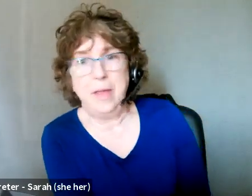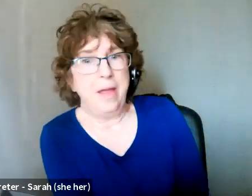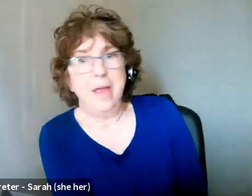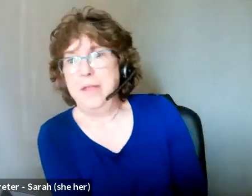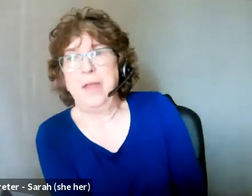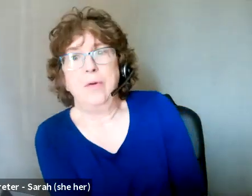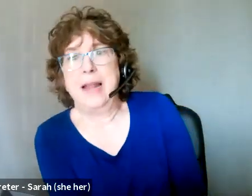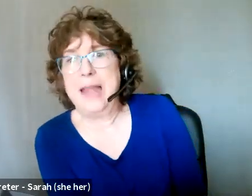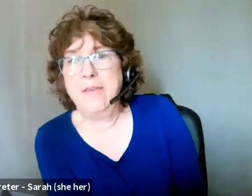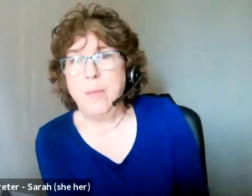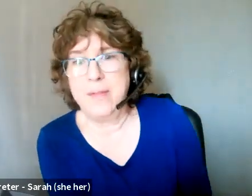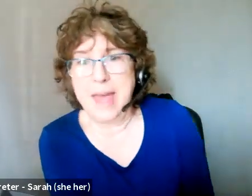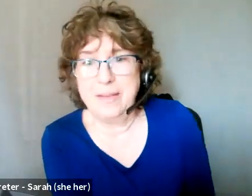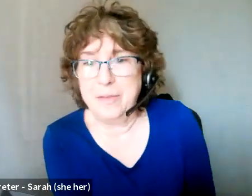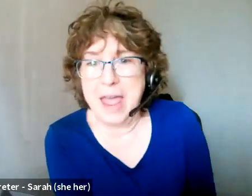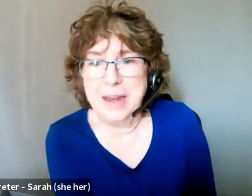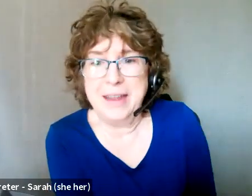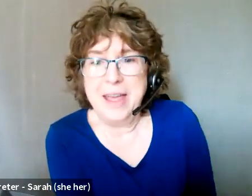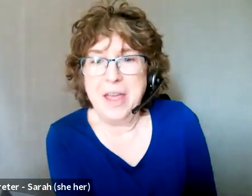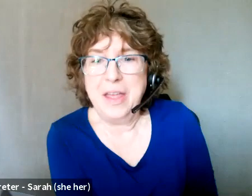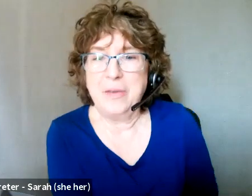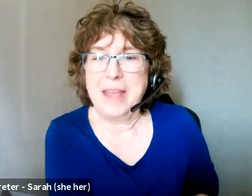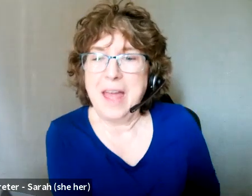no. And they were